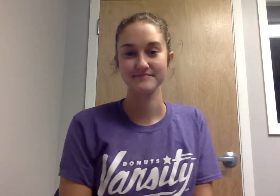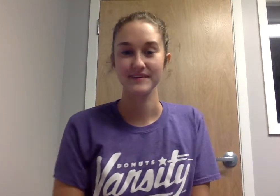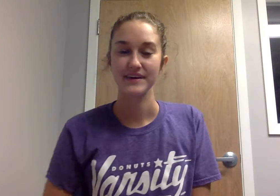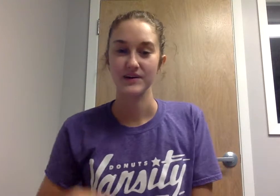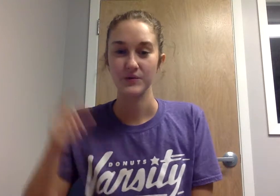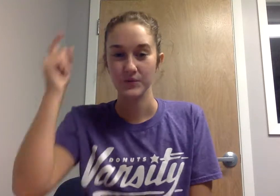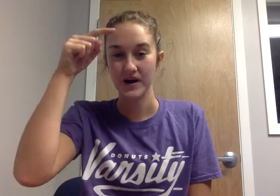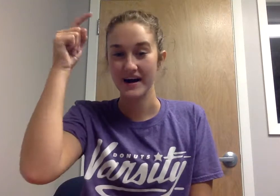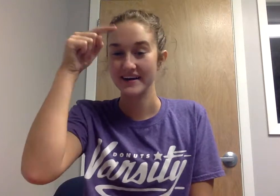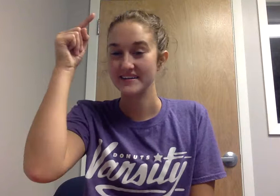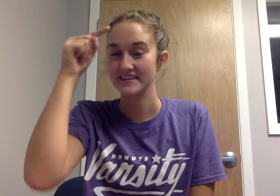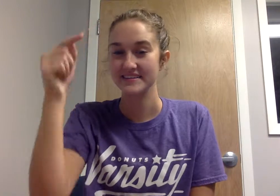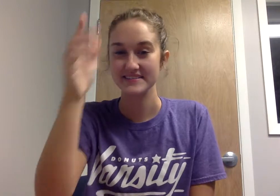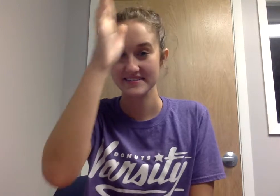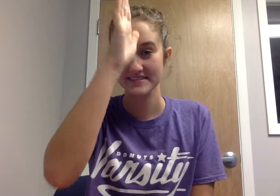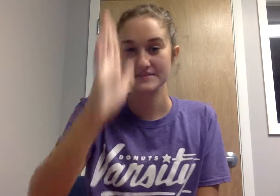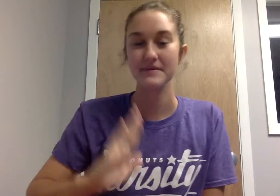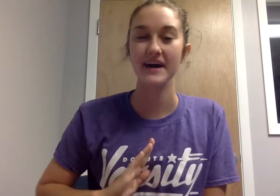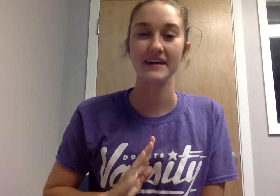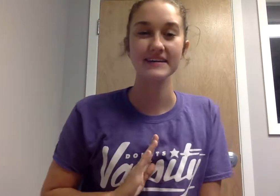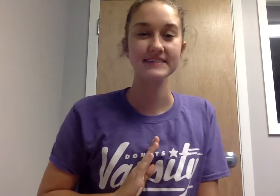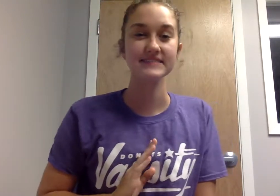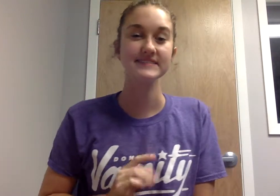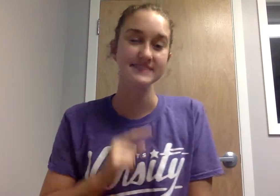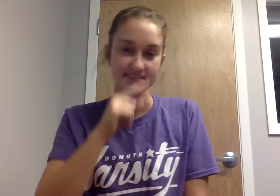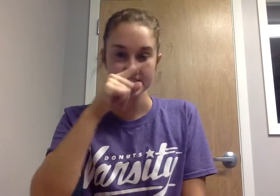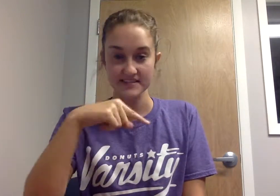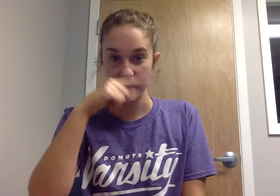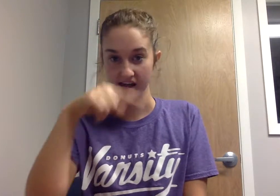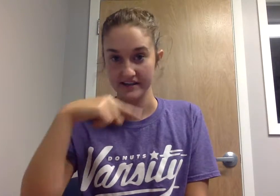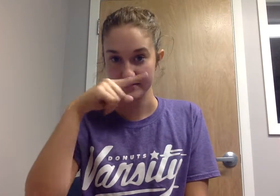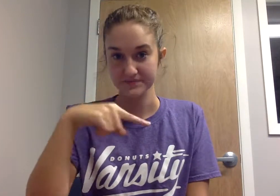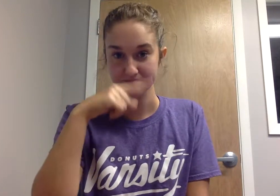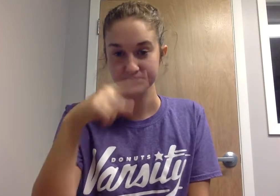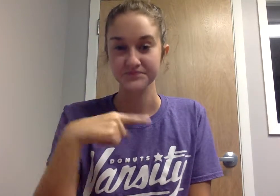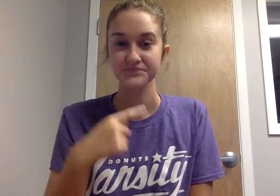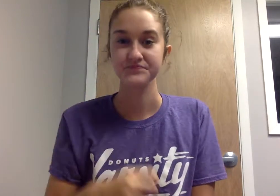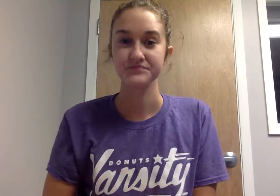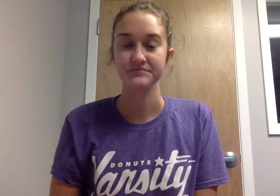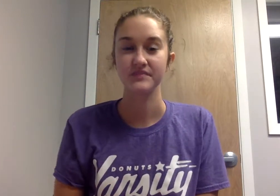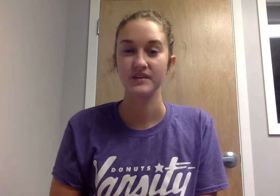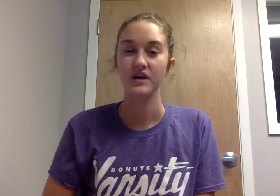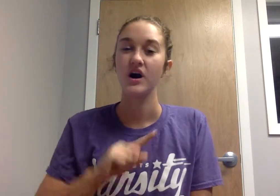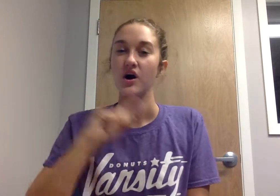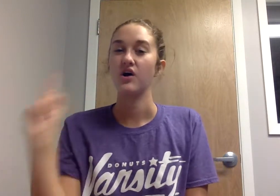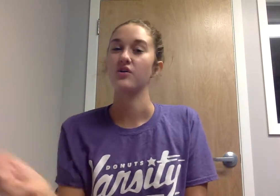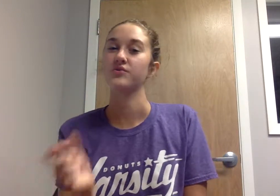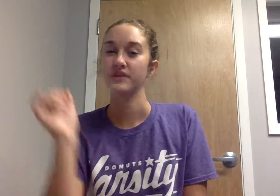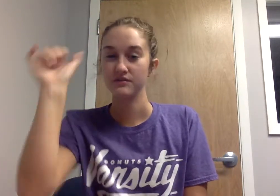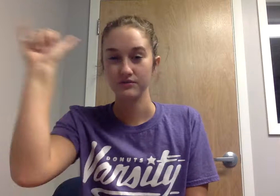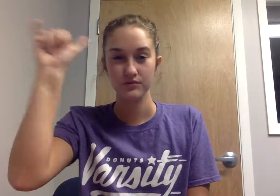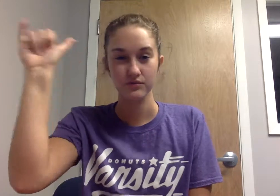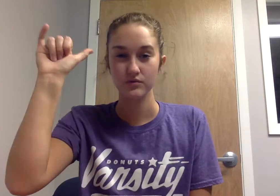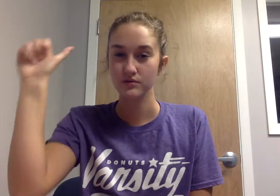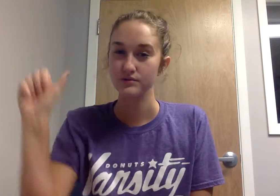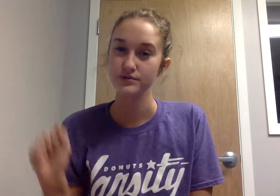Wise men say, only fools